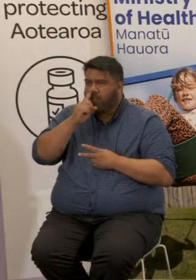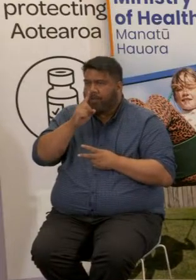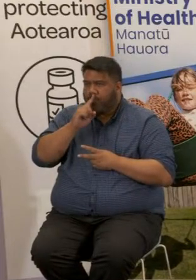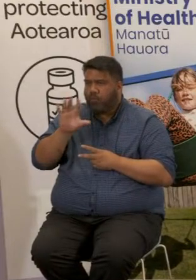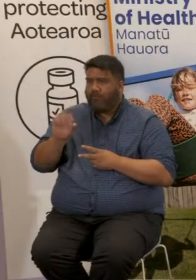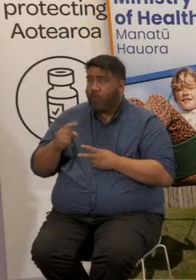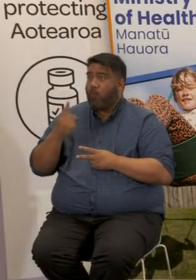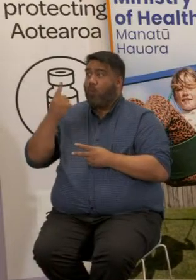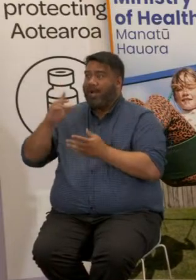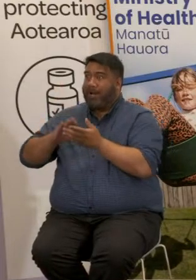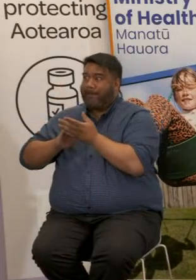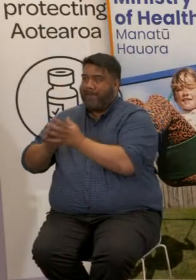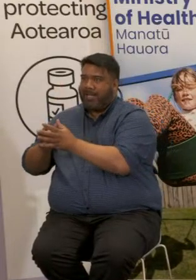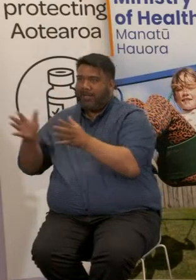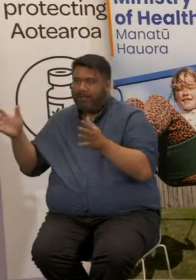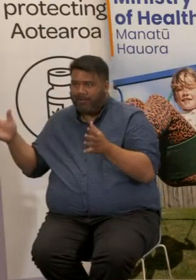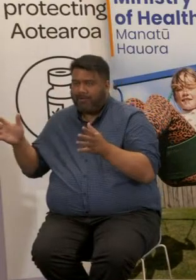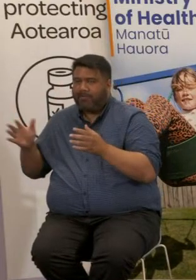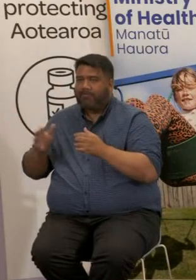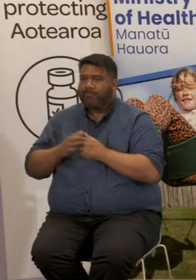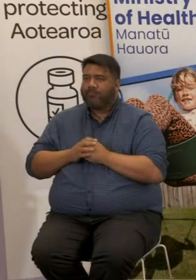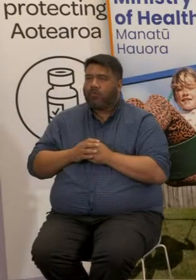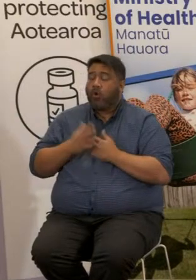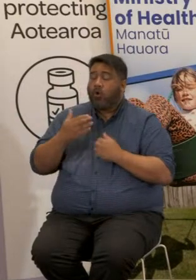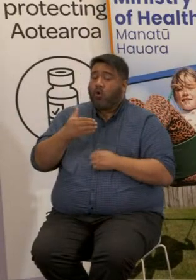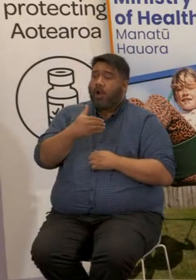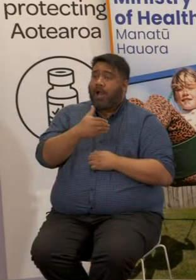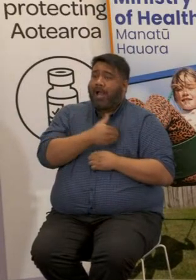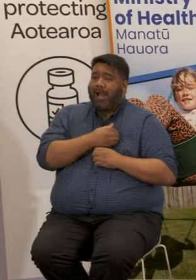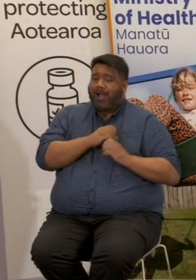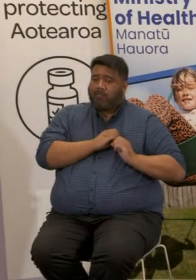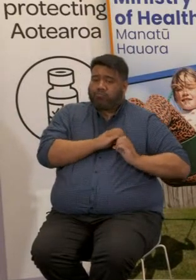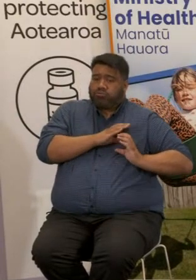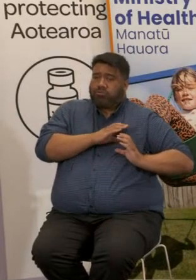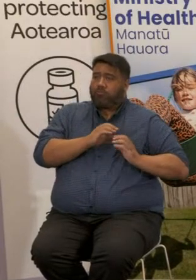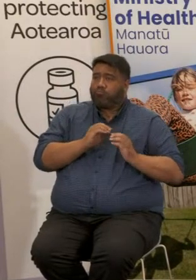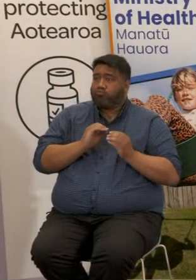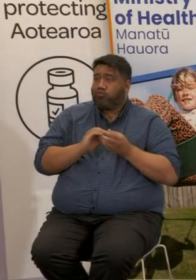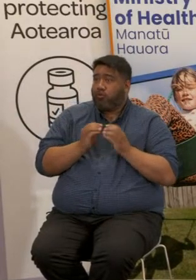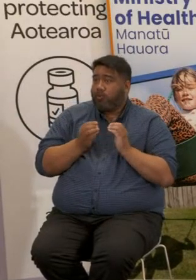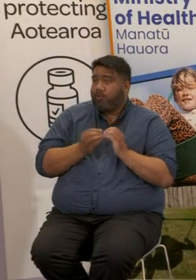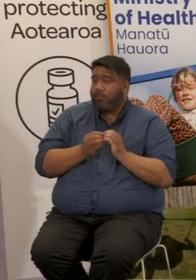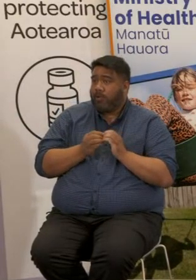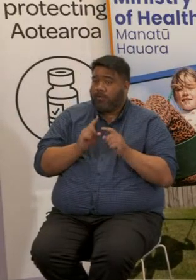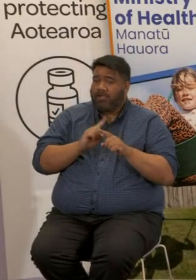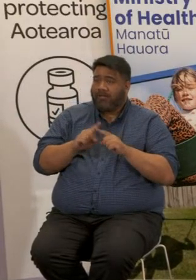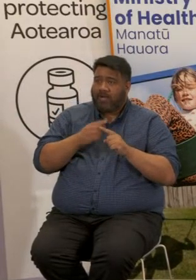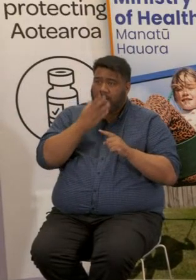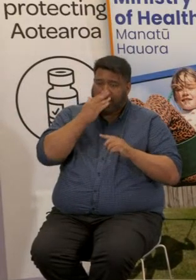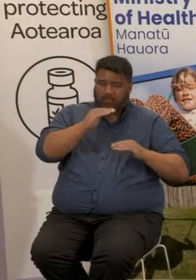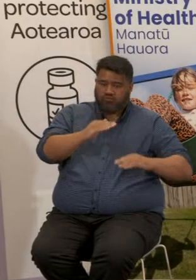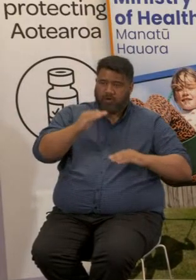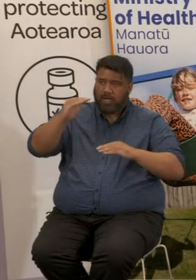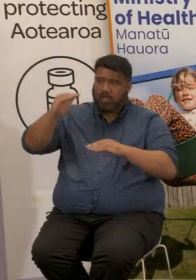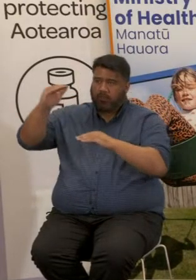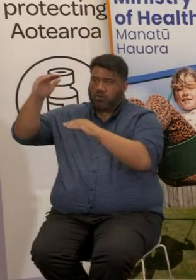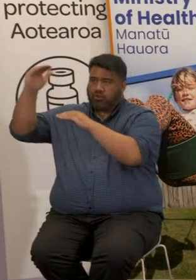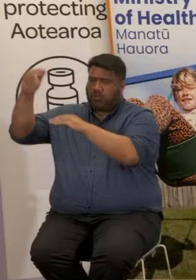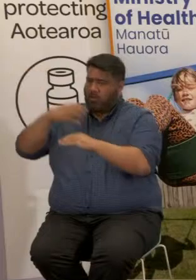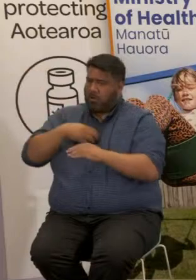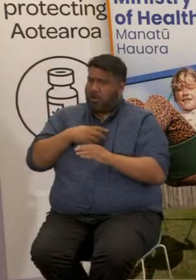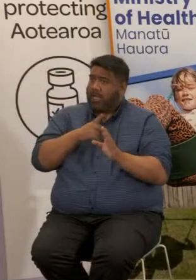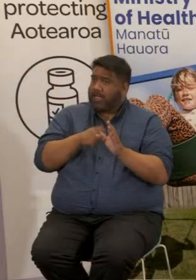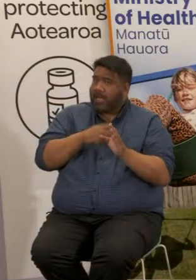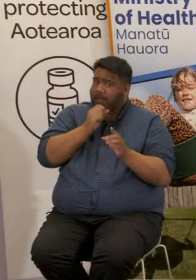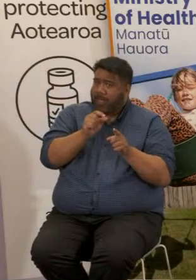know the incidence of myocarditis across the different age ranges, which is particularly more common with young men, possibly up to 1